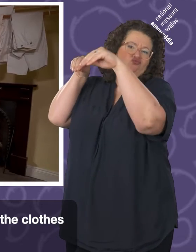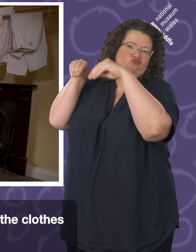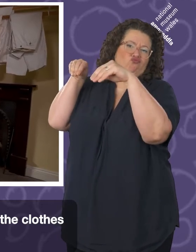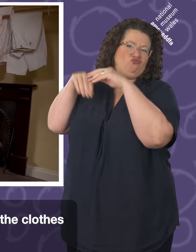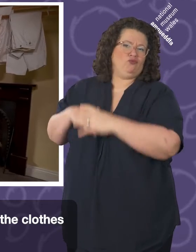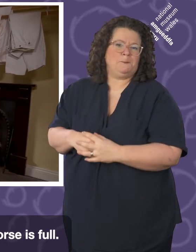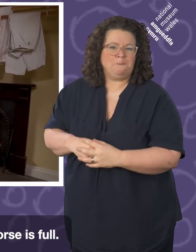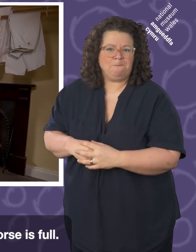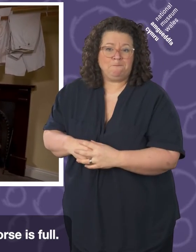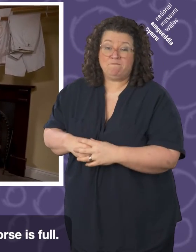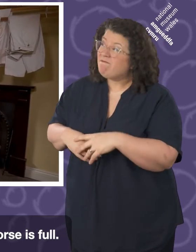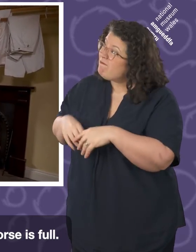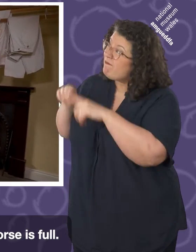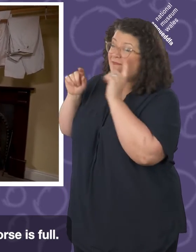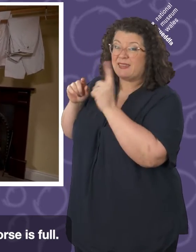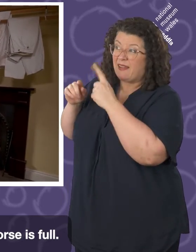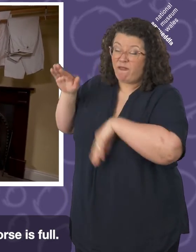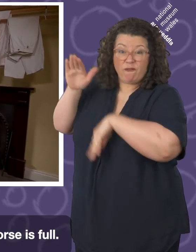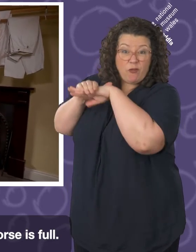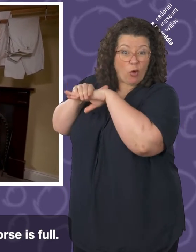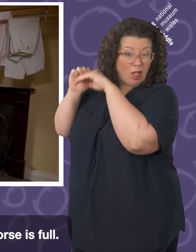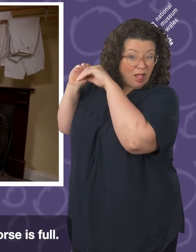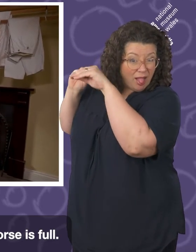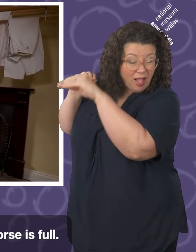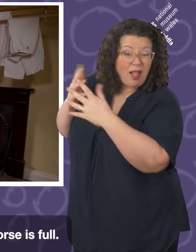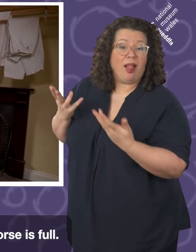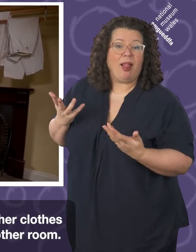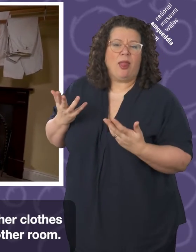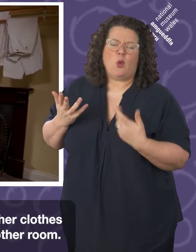inside. Now this cloth horse is